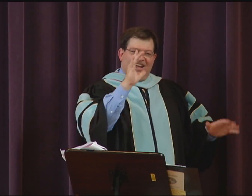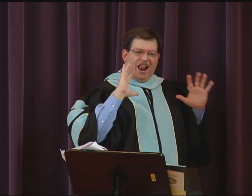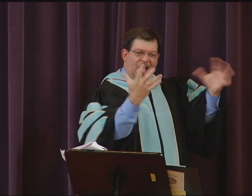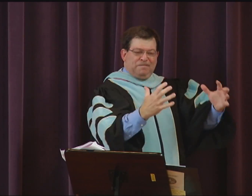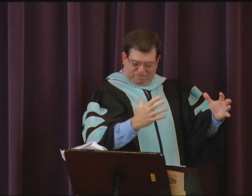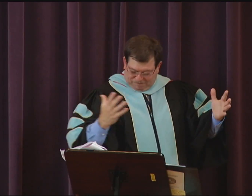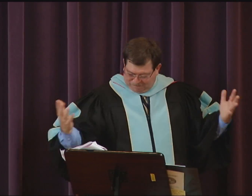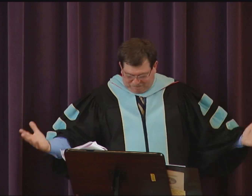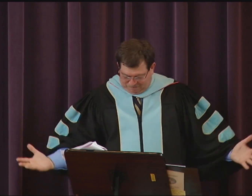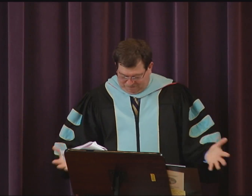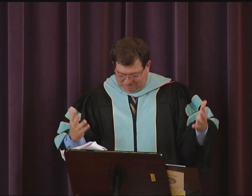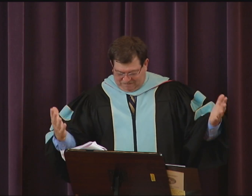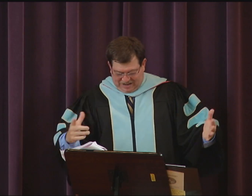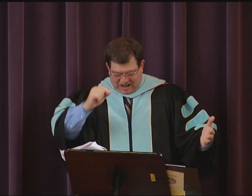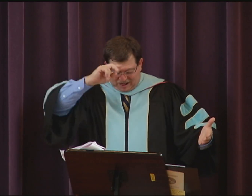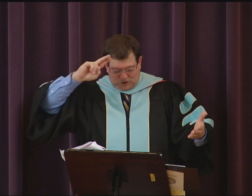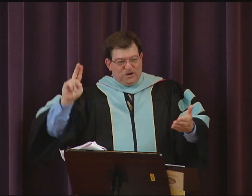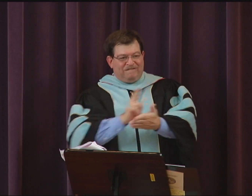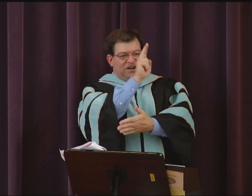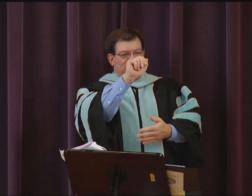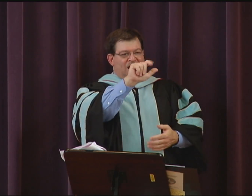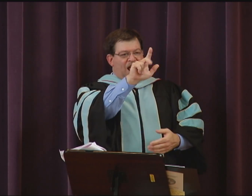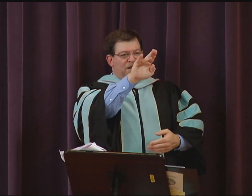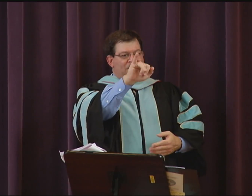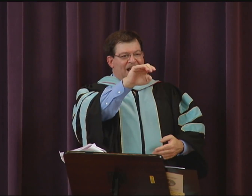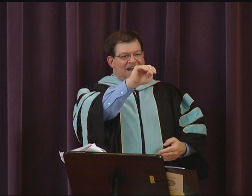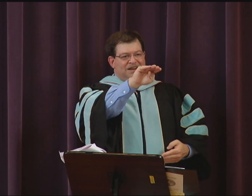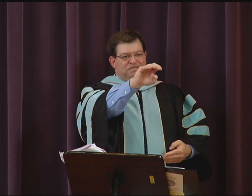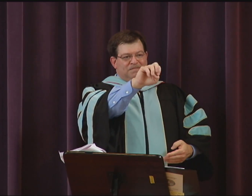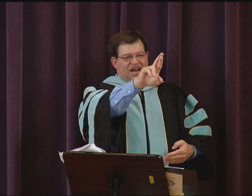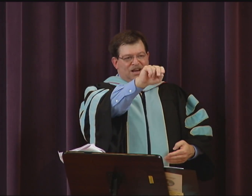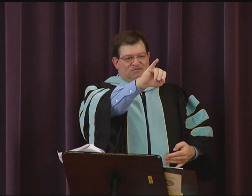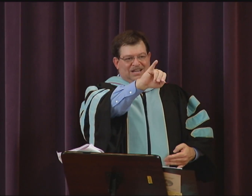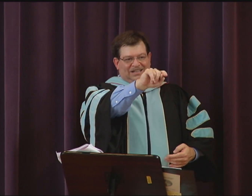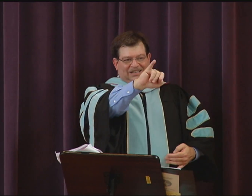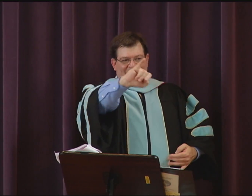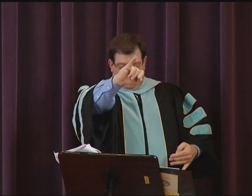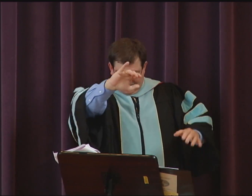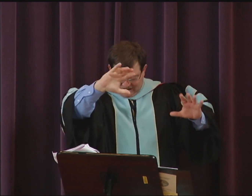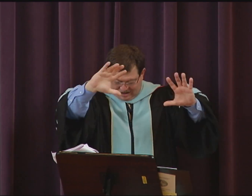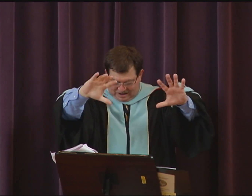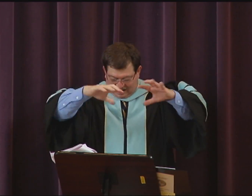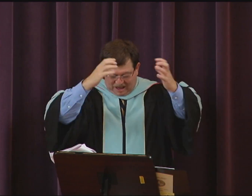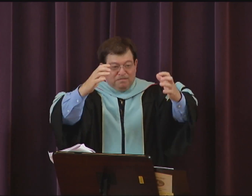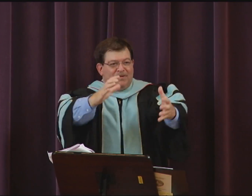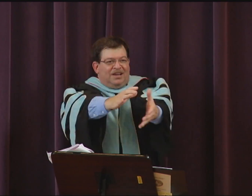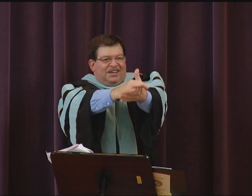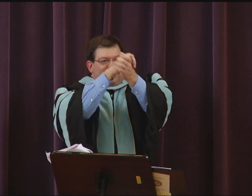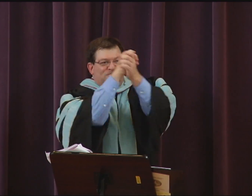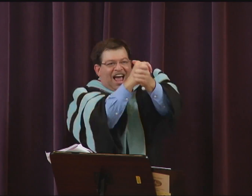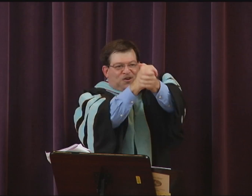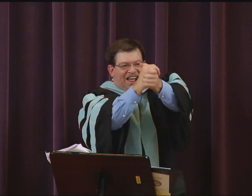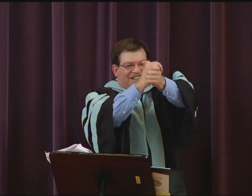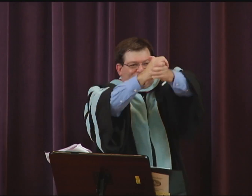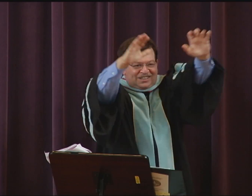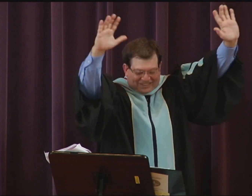the prestigious alumni group, the Gallaudet University Alumni Emeriti